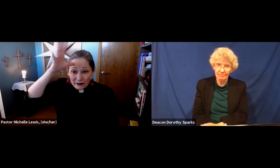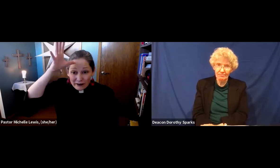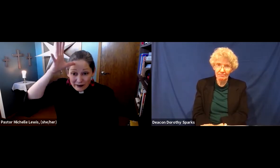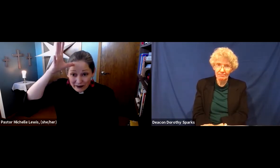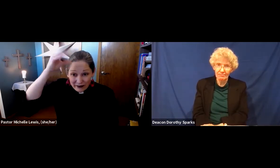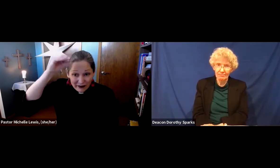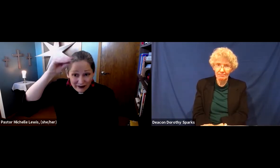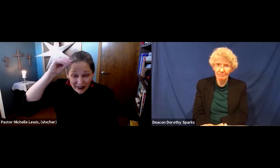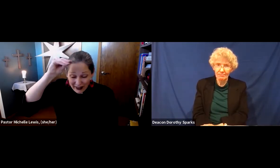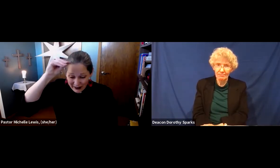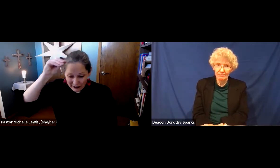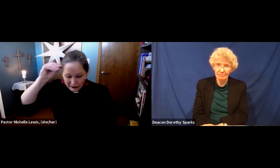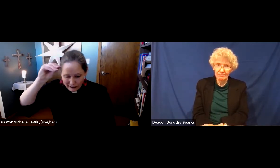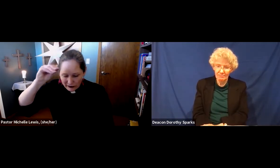The Magi followed the star